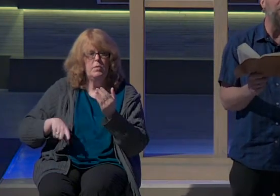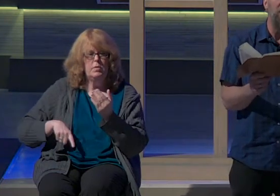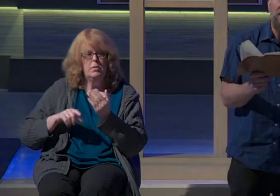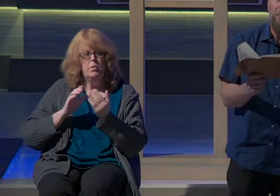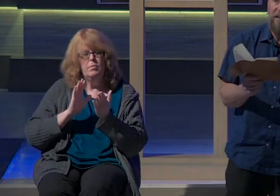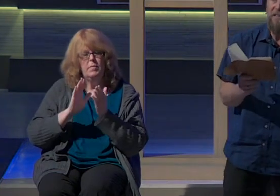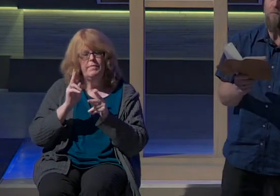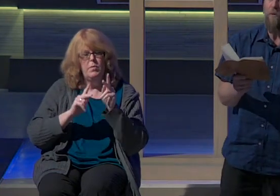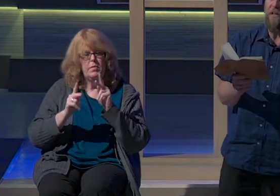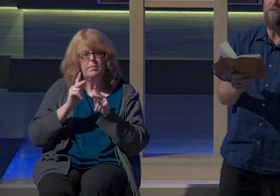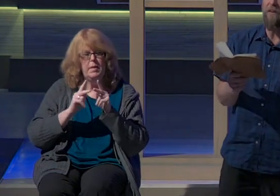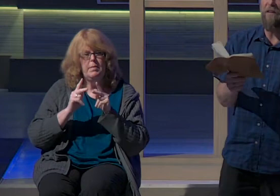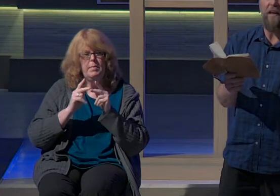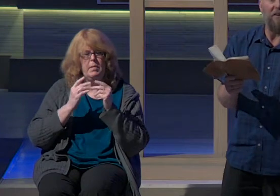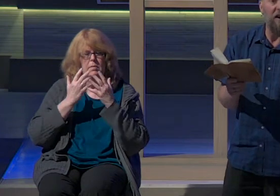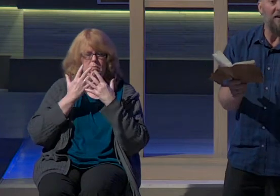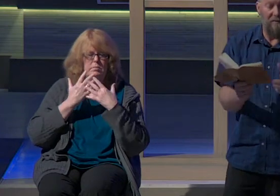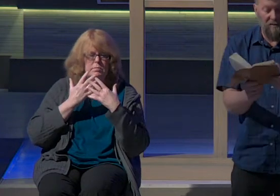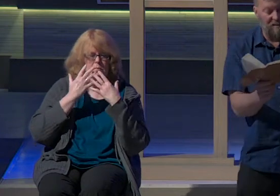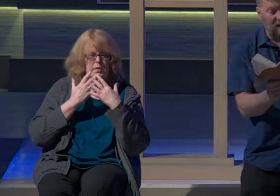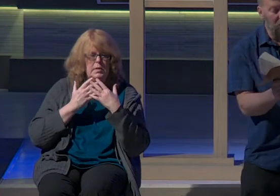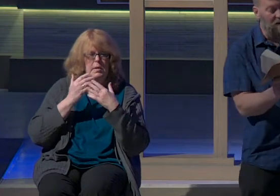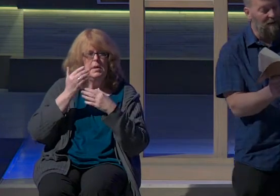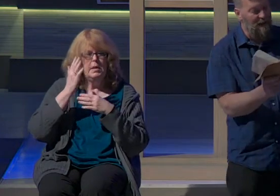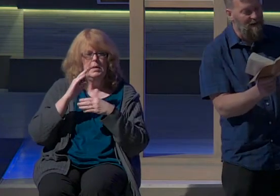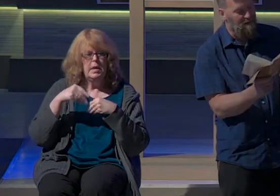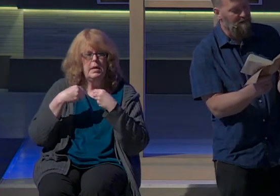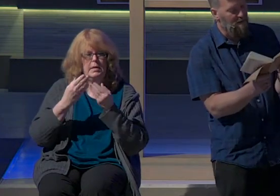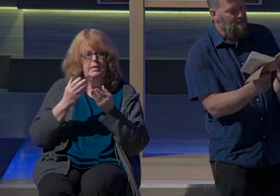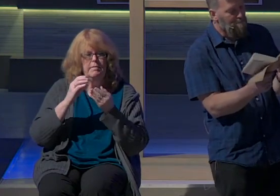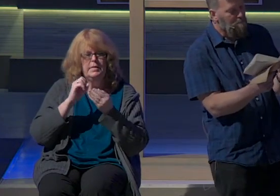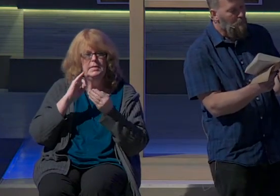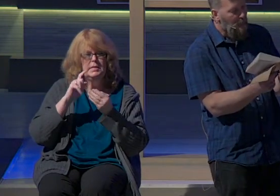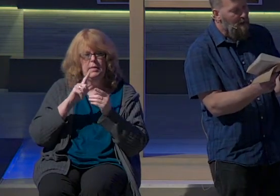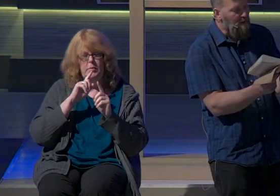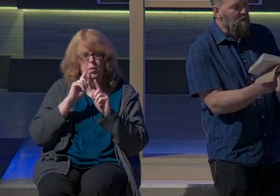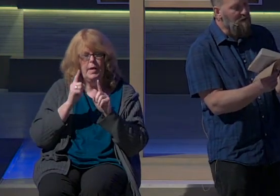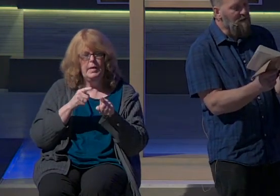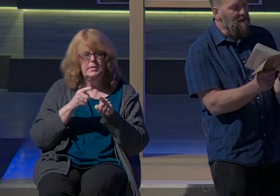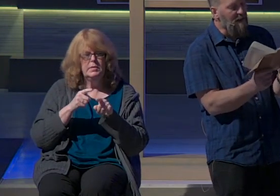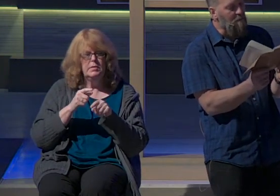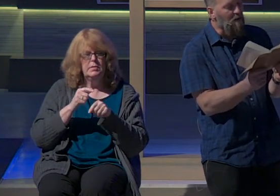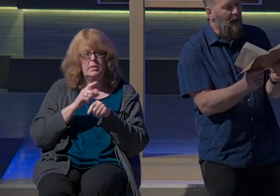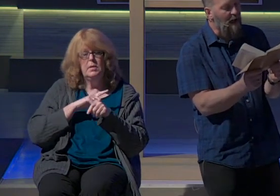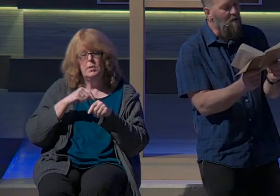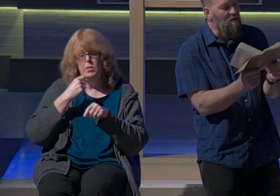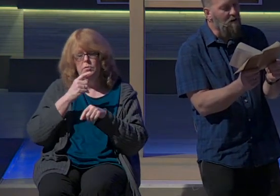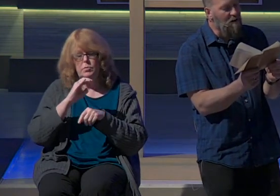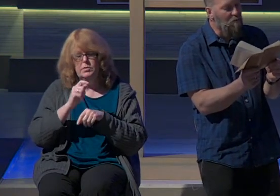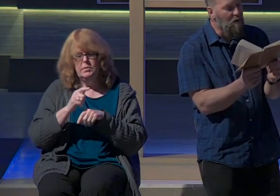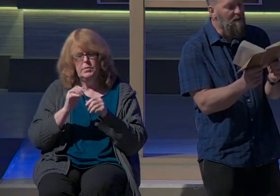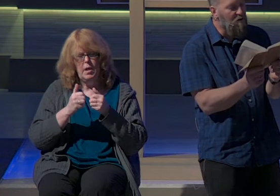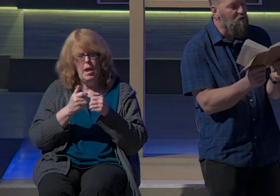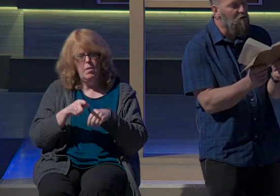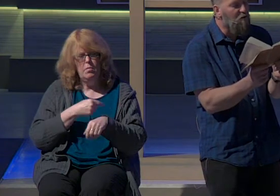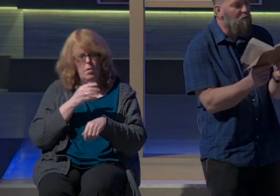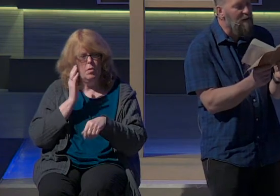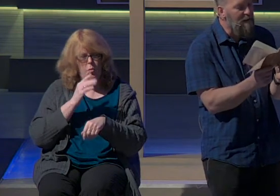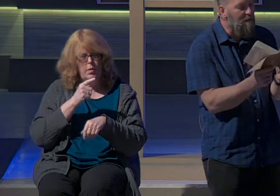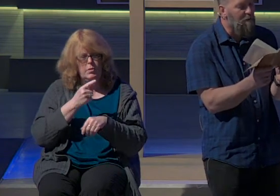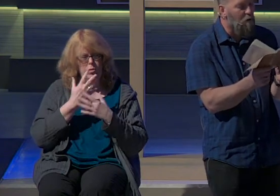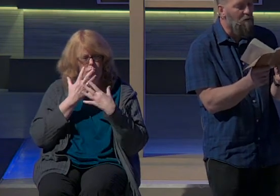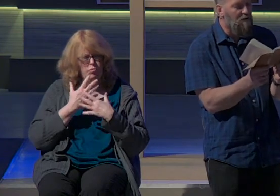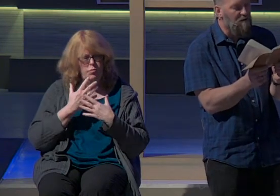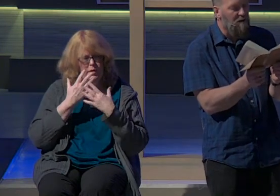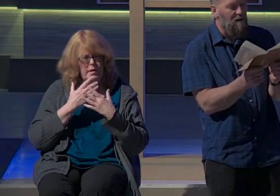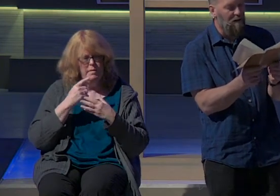the people, lamenting, mourning, grieving, and God giving Samuel an answer. The Lord said to Samuel, how long will you